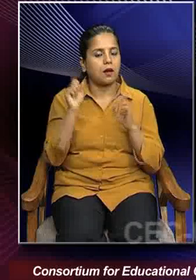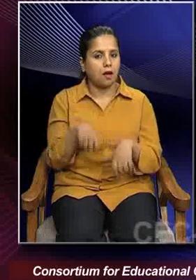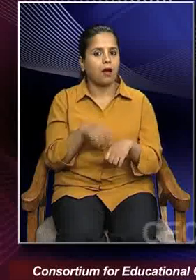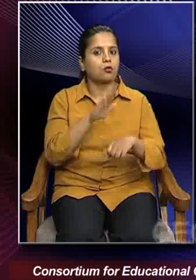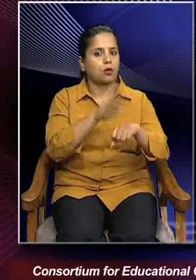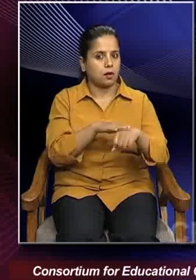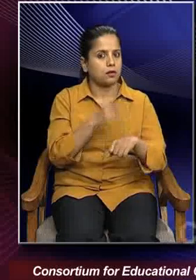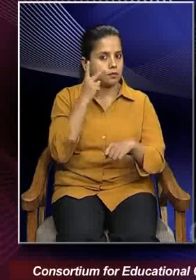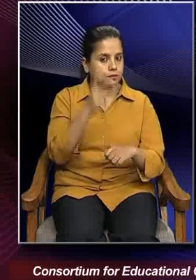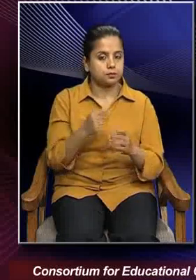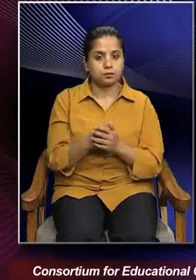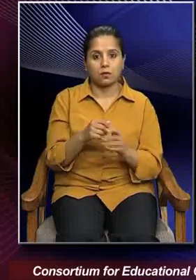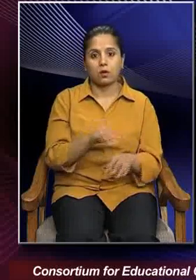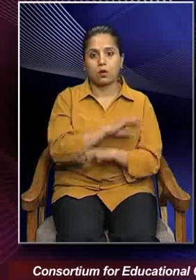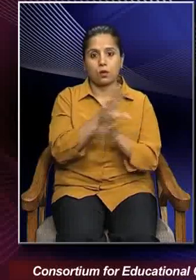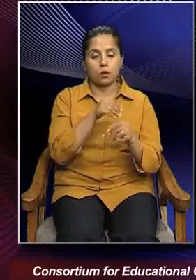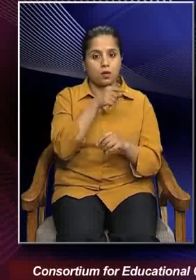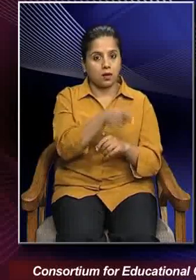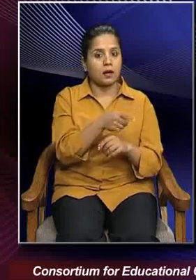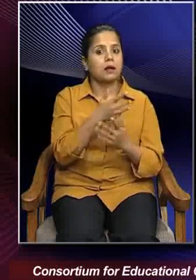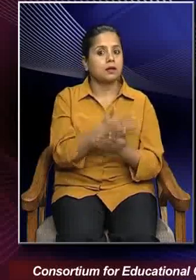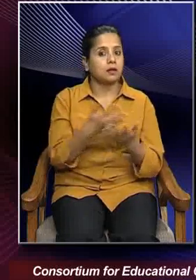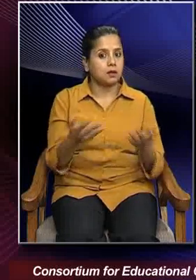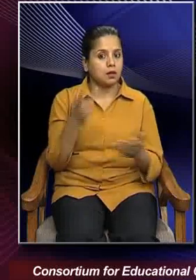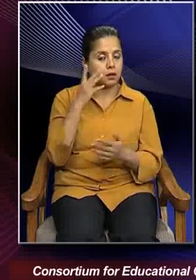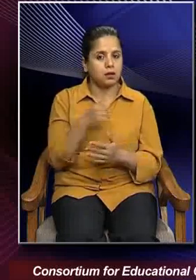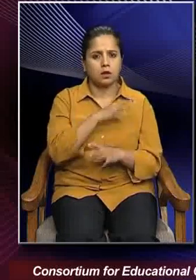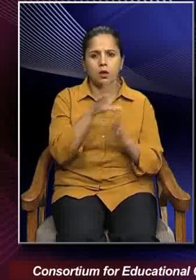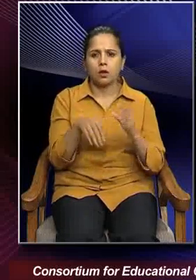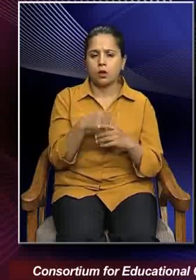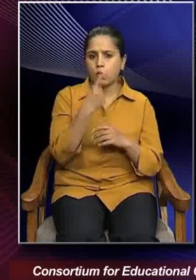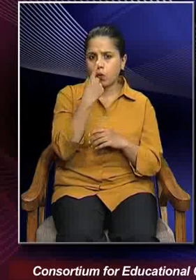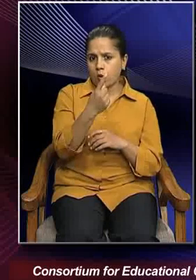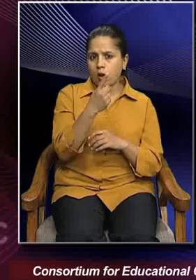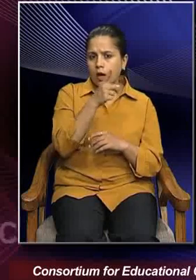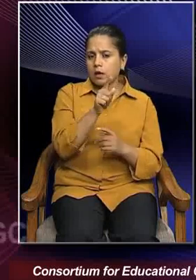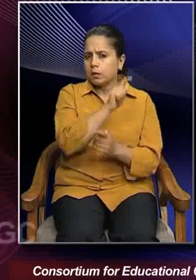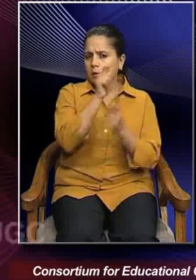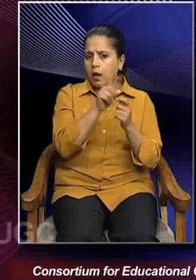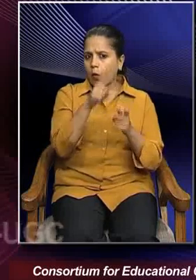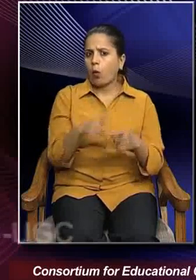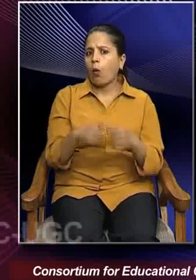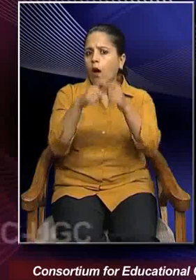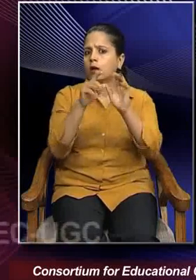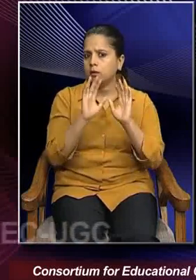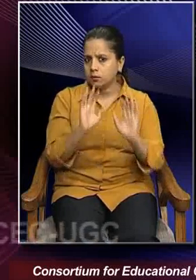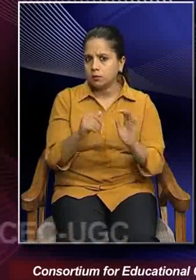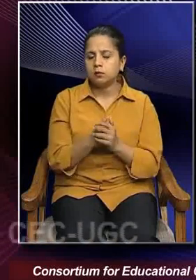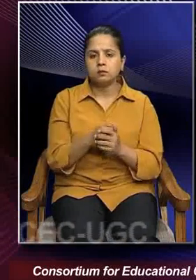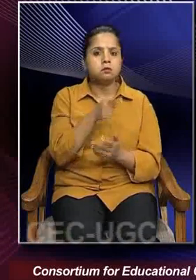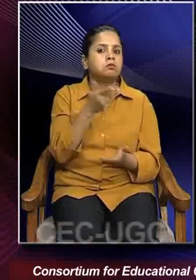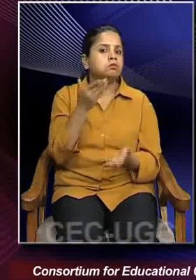In each of these substances, there is one such specific quality that may